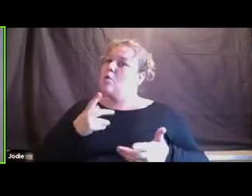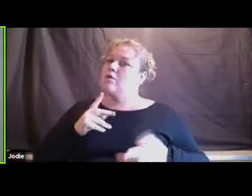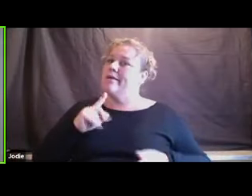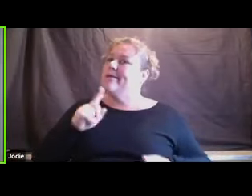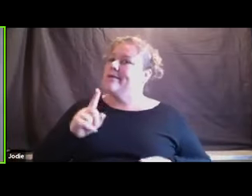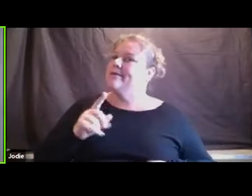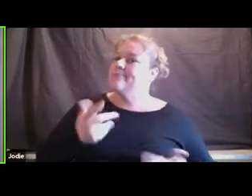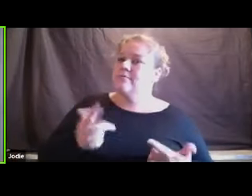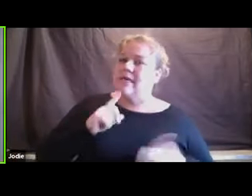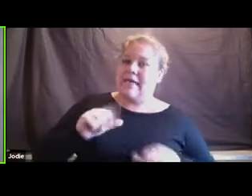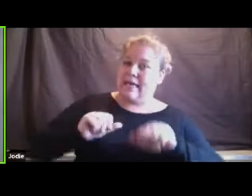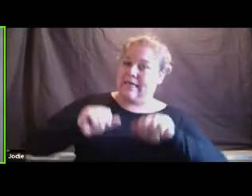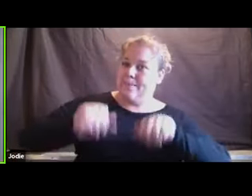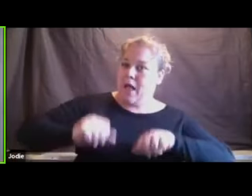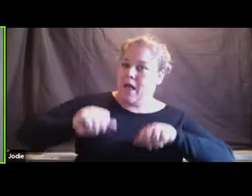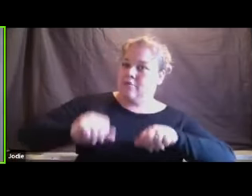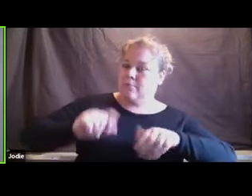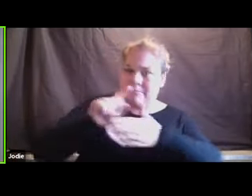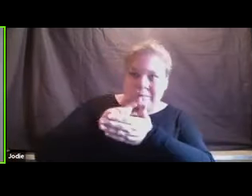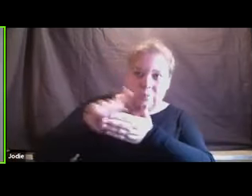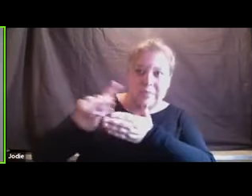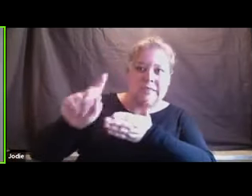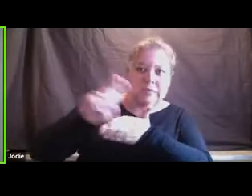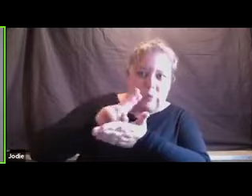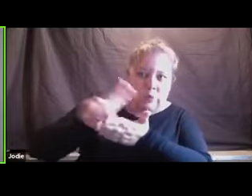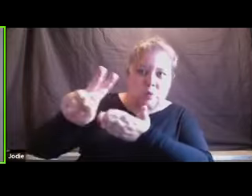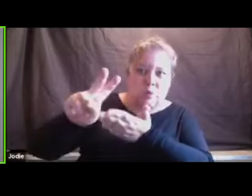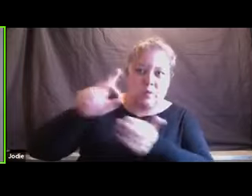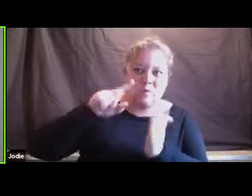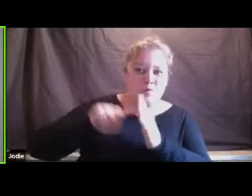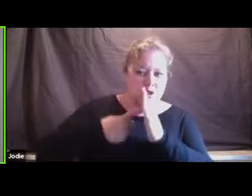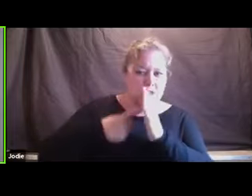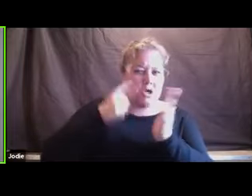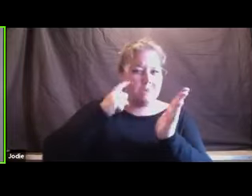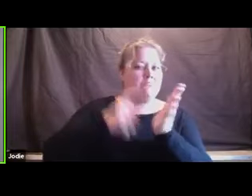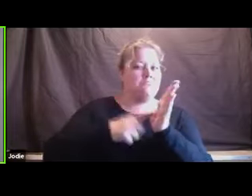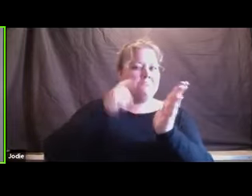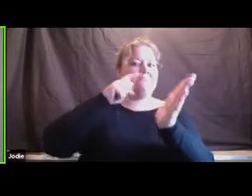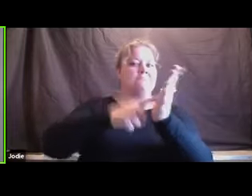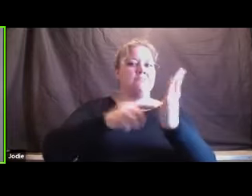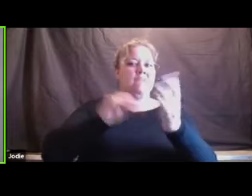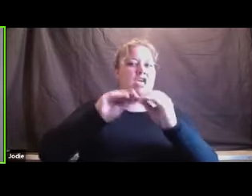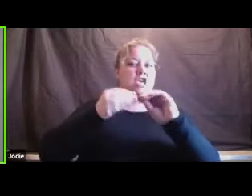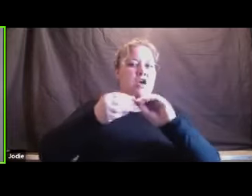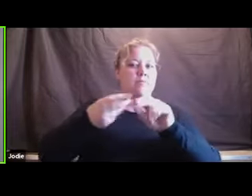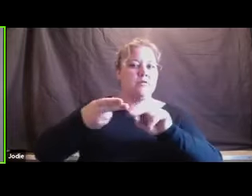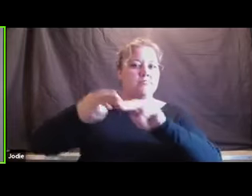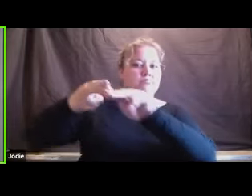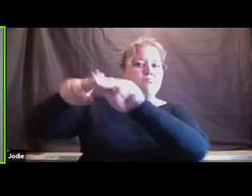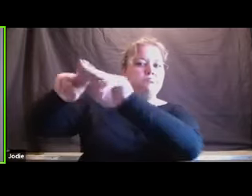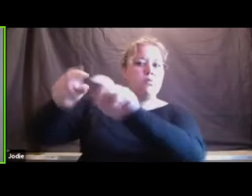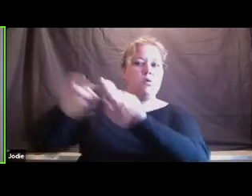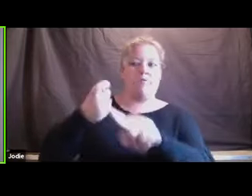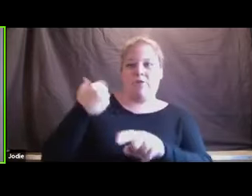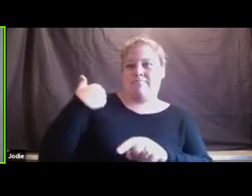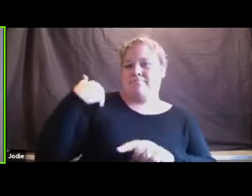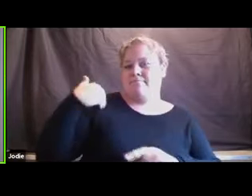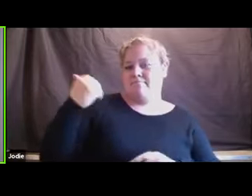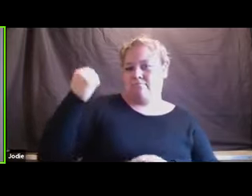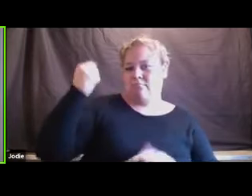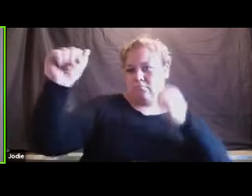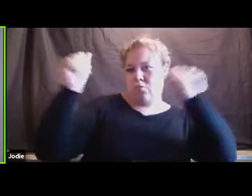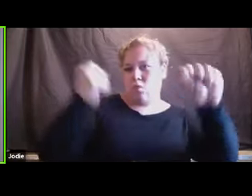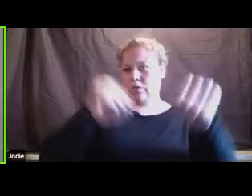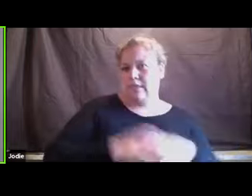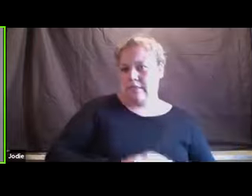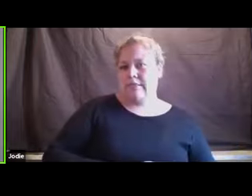will see spread in the next week or two relating to those protests. If there were folks